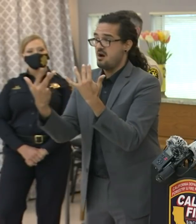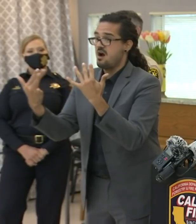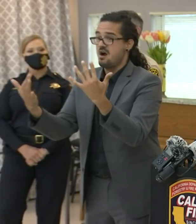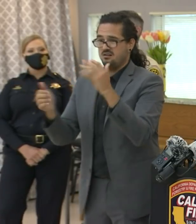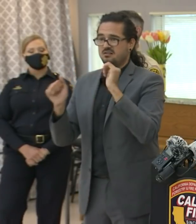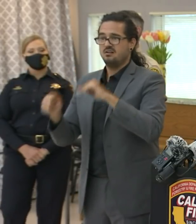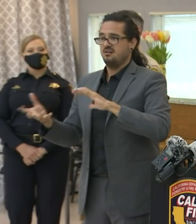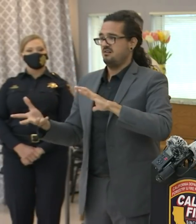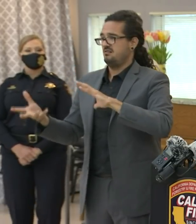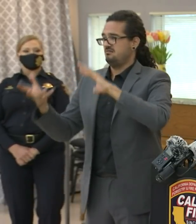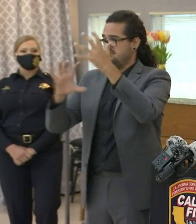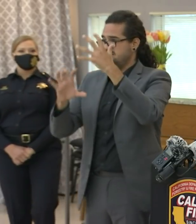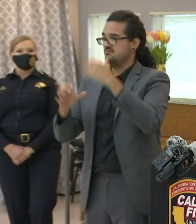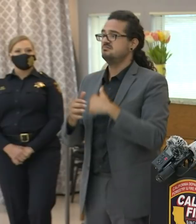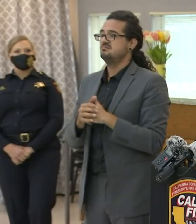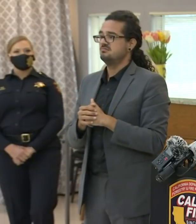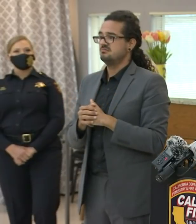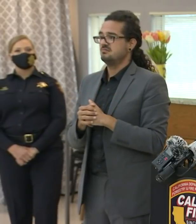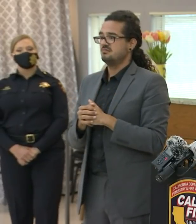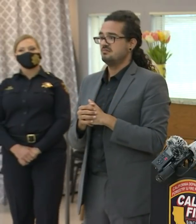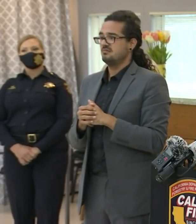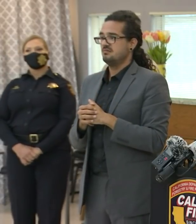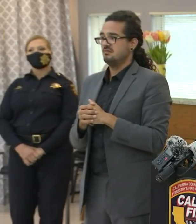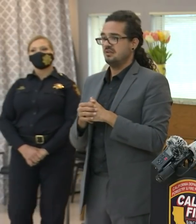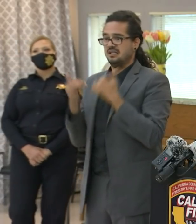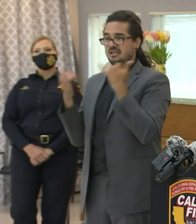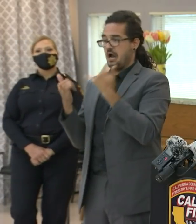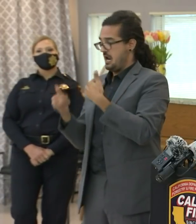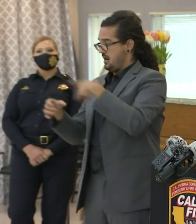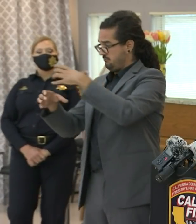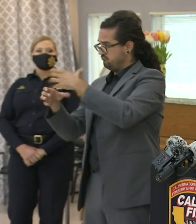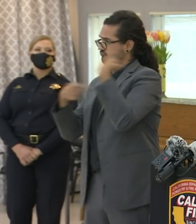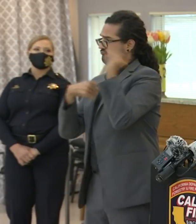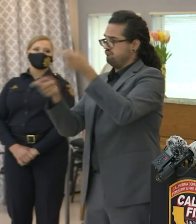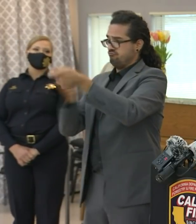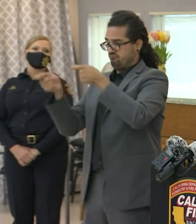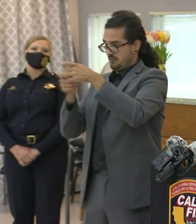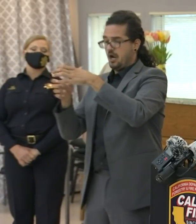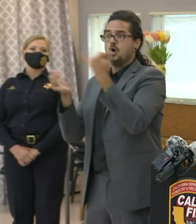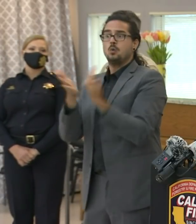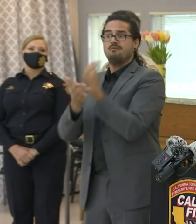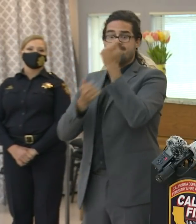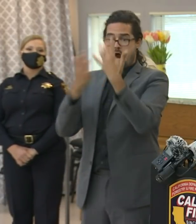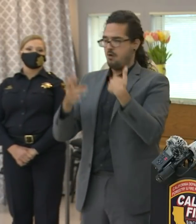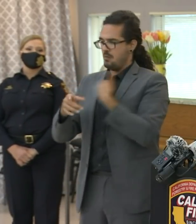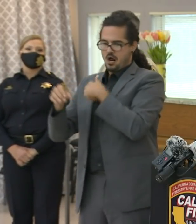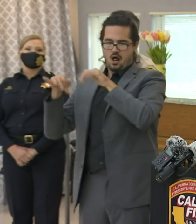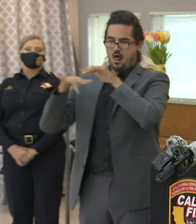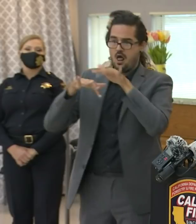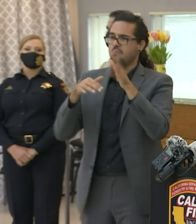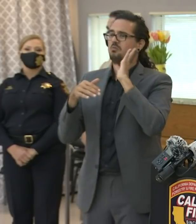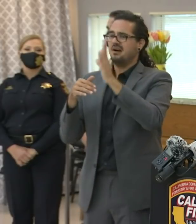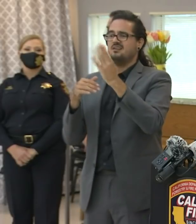additional structures, and you're on the roadways, it's going to hamper our abilities. This is a volatile situation with the prediction of the winds that are coming